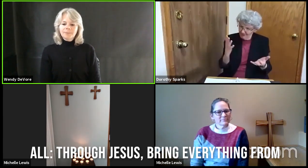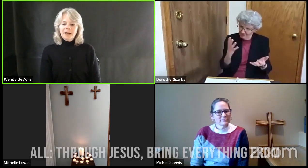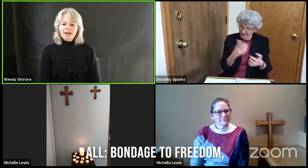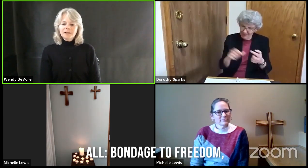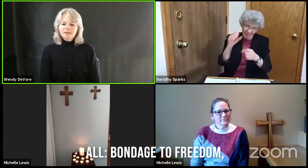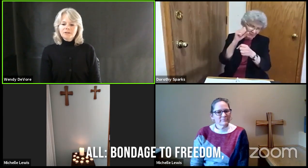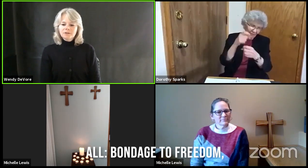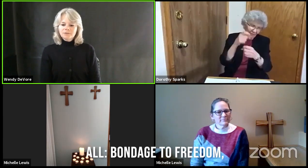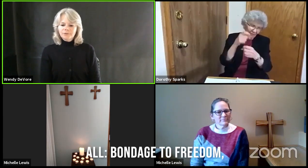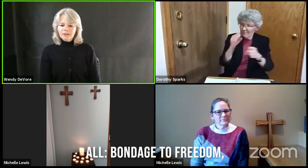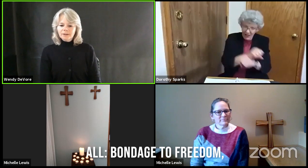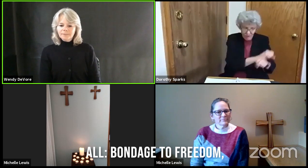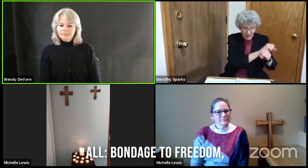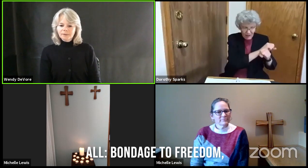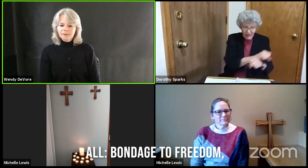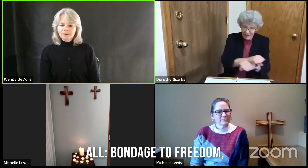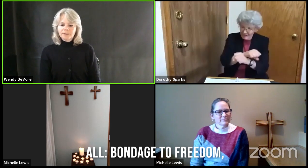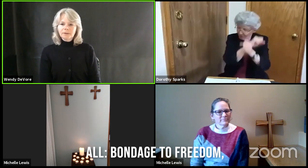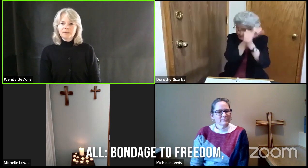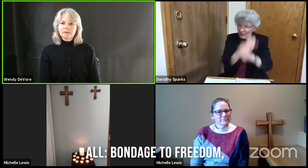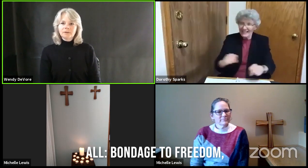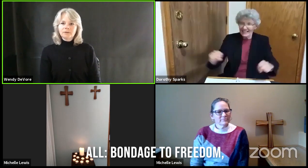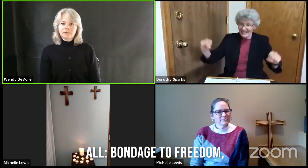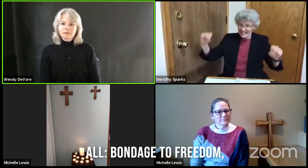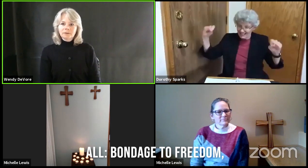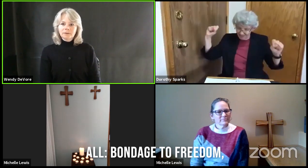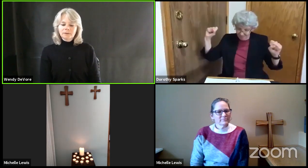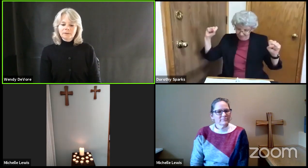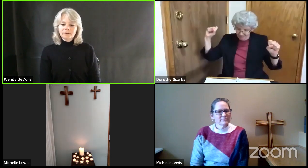from bondage to freedom,